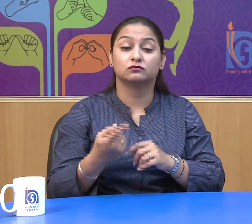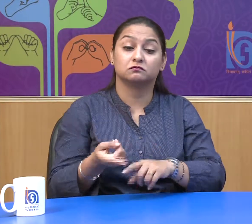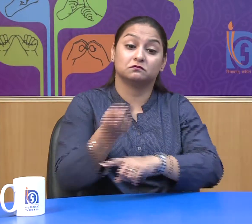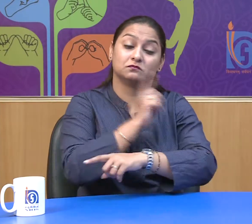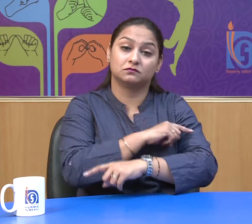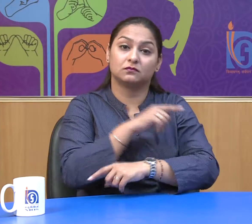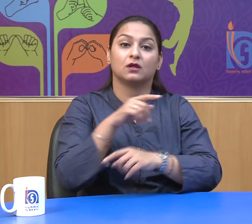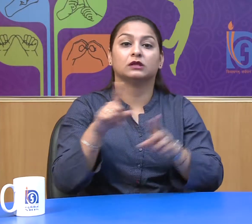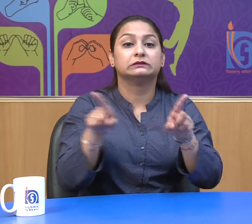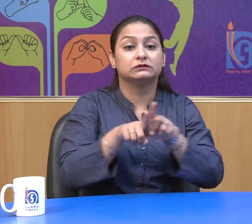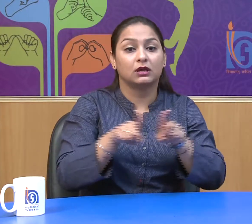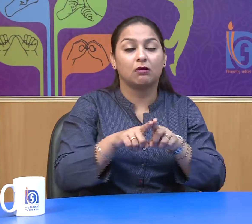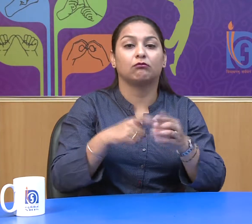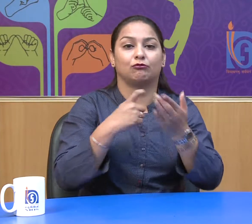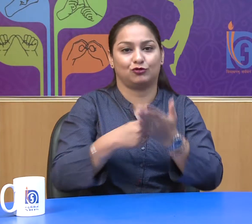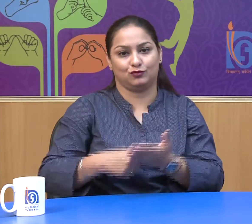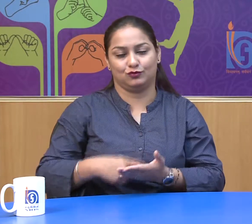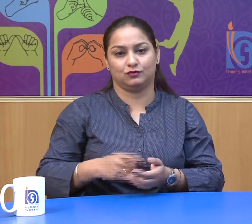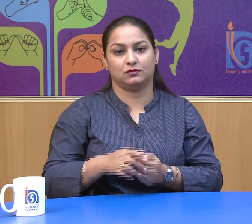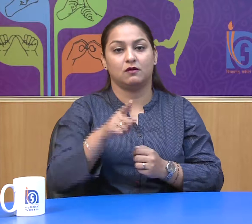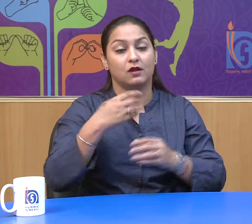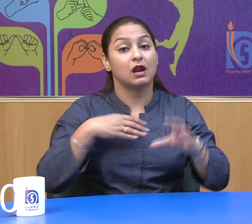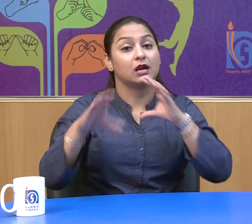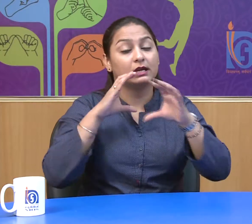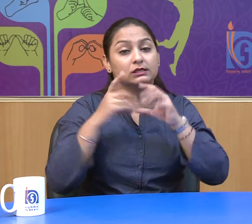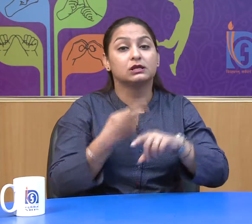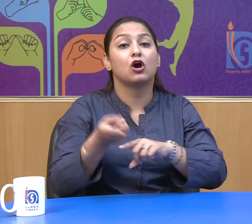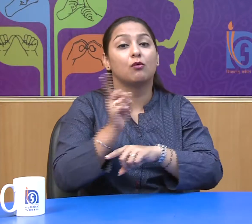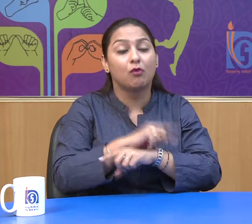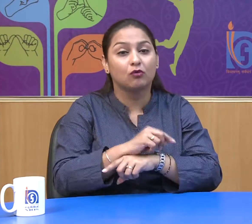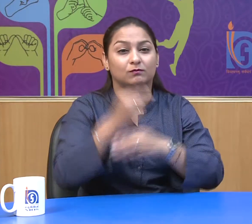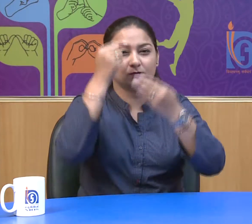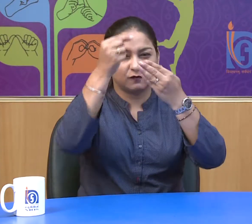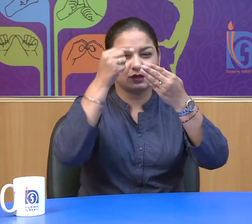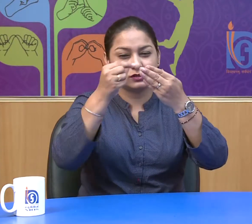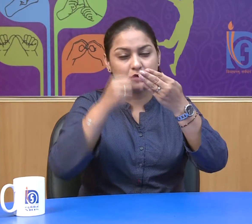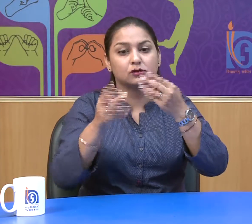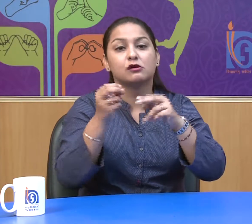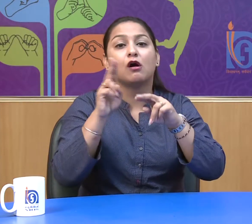tradition. Now we will discuss about features of bhakti.